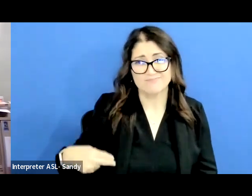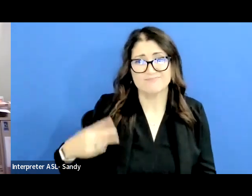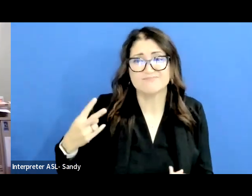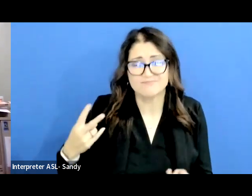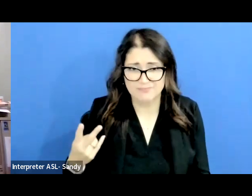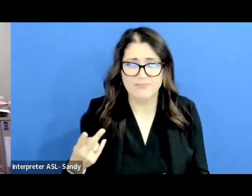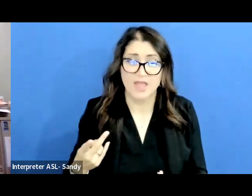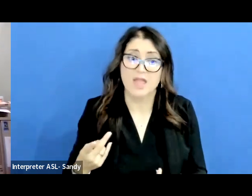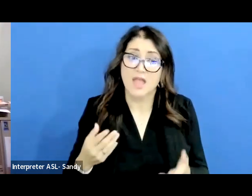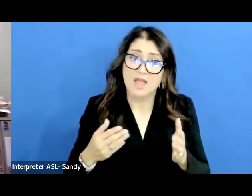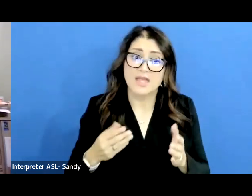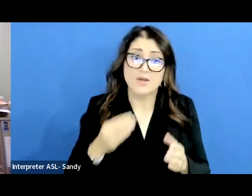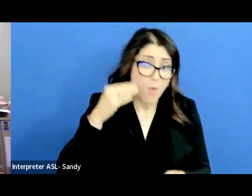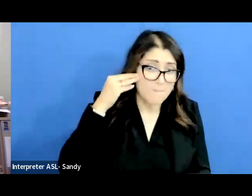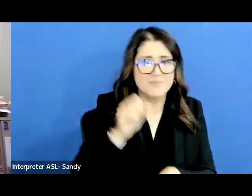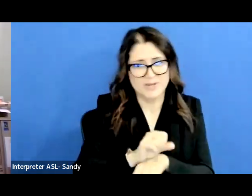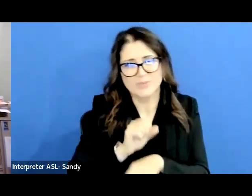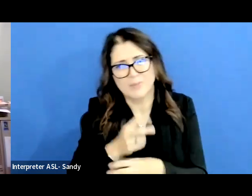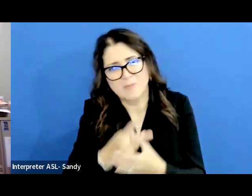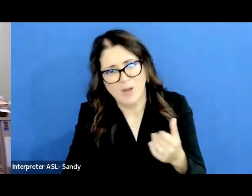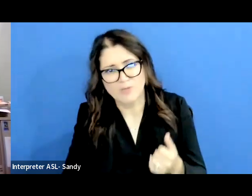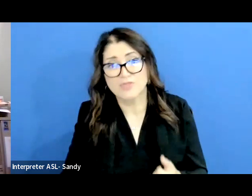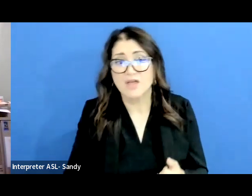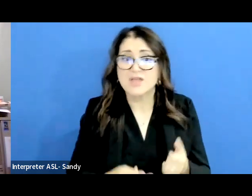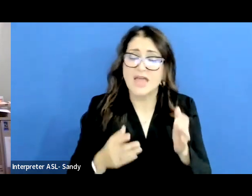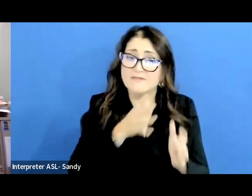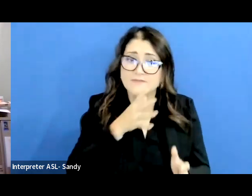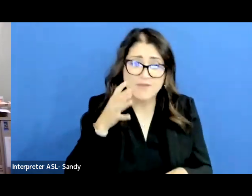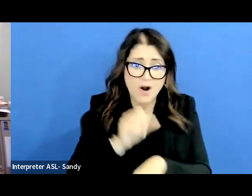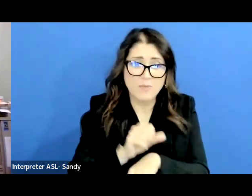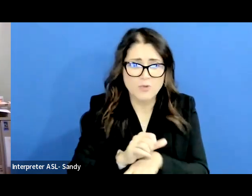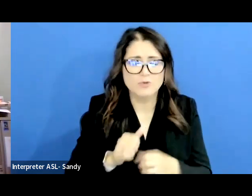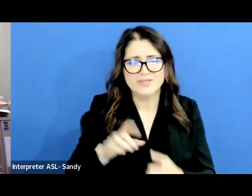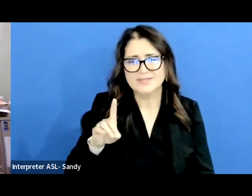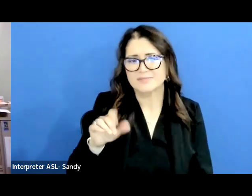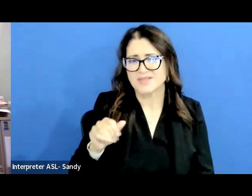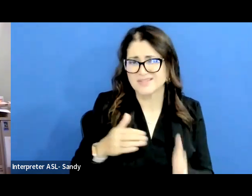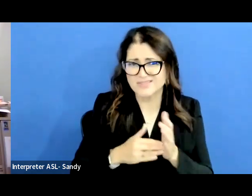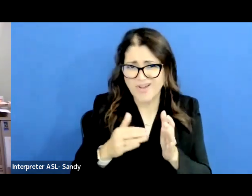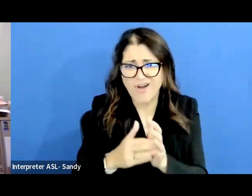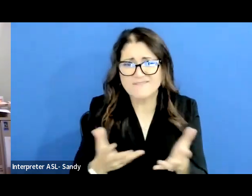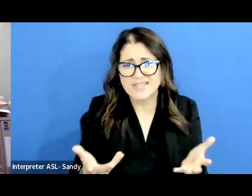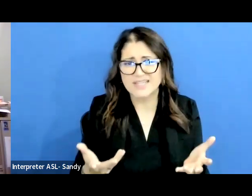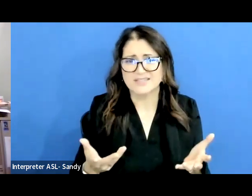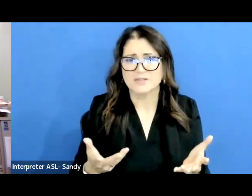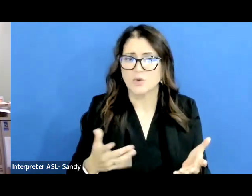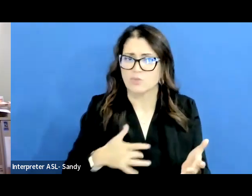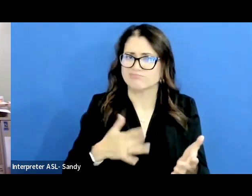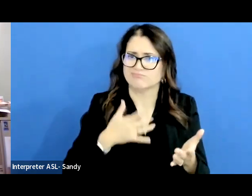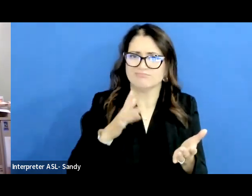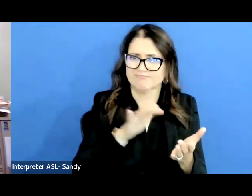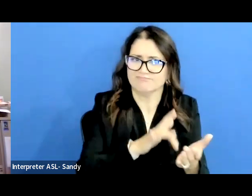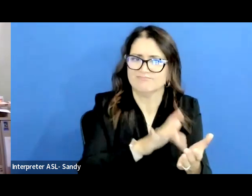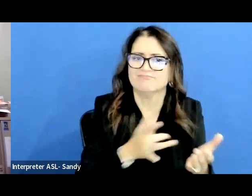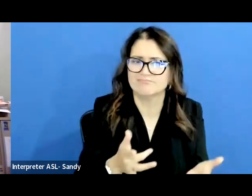vulnerable to exploitation by employers, caregivers, and family members. According to the Pew Research Center,